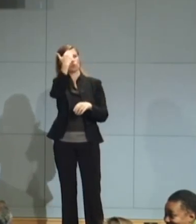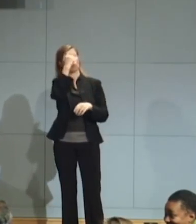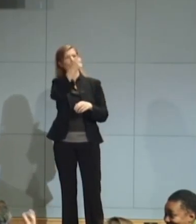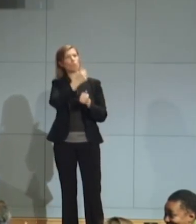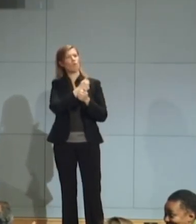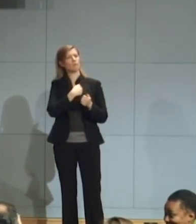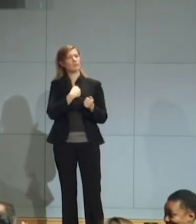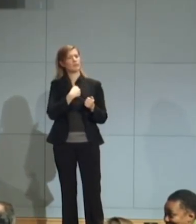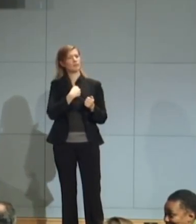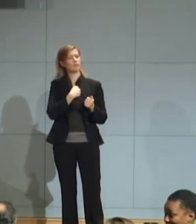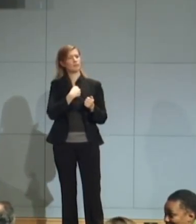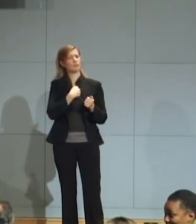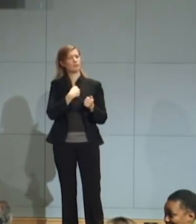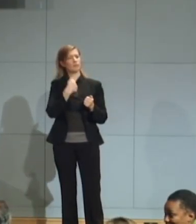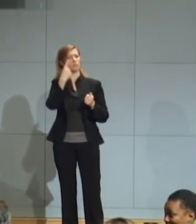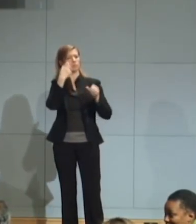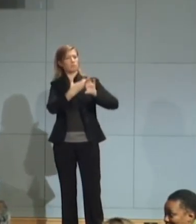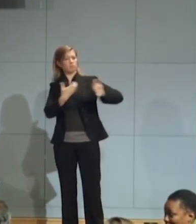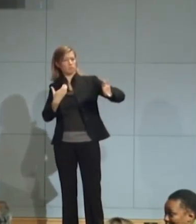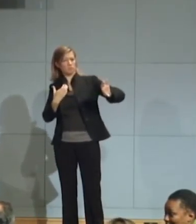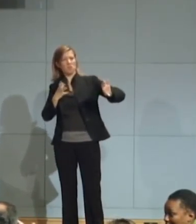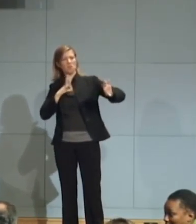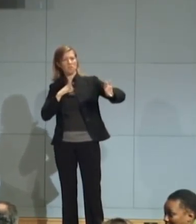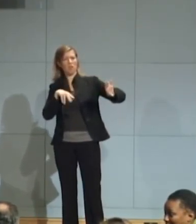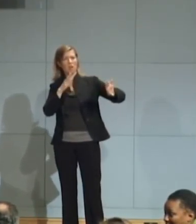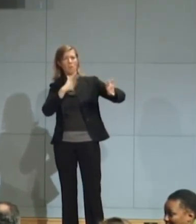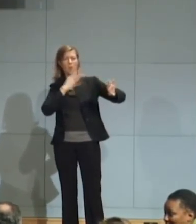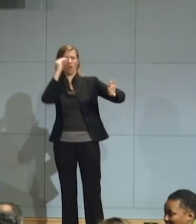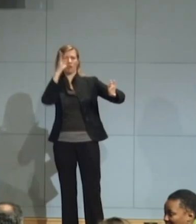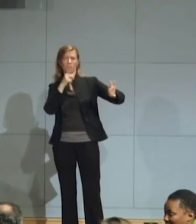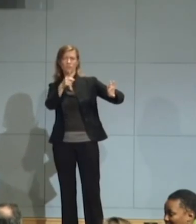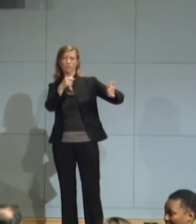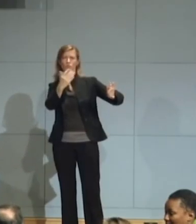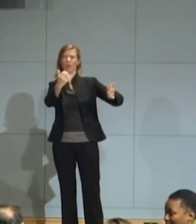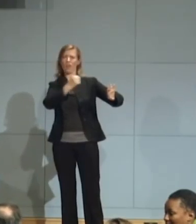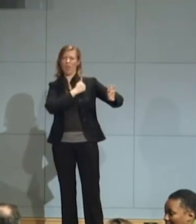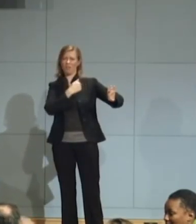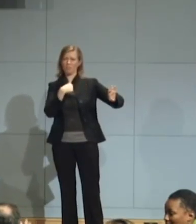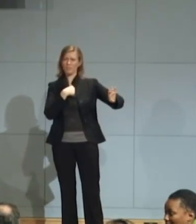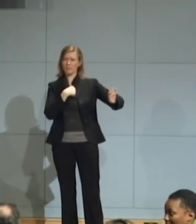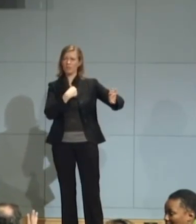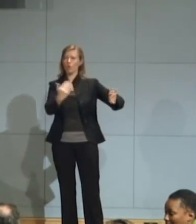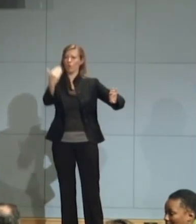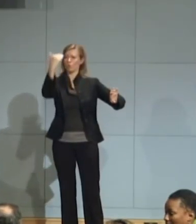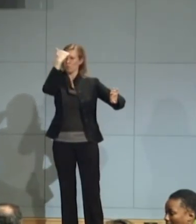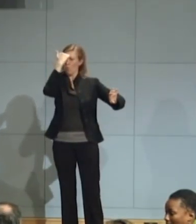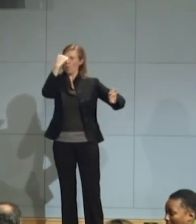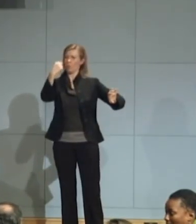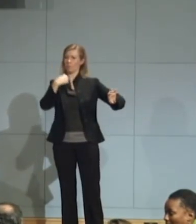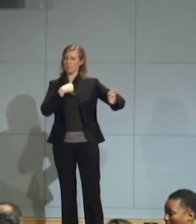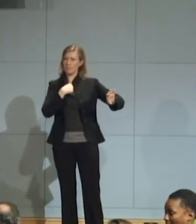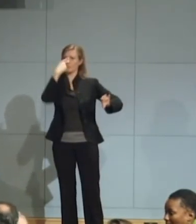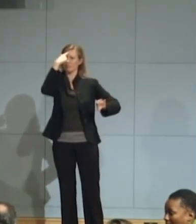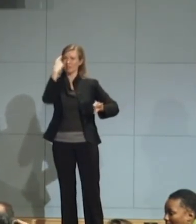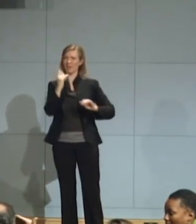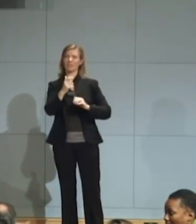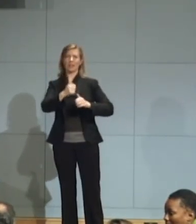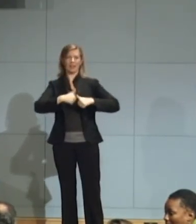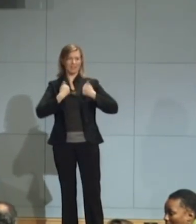have these massive inequalities. We see that right here in Washington, D.C. You don't have to look